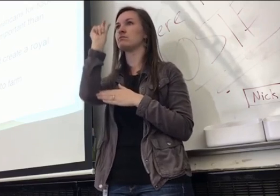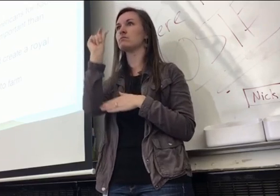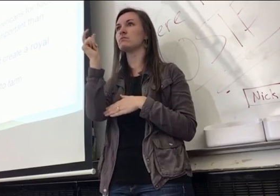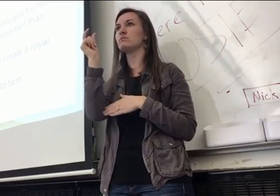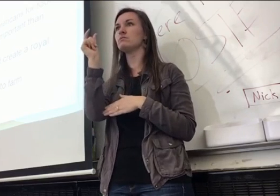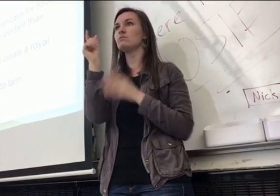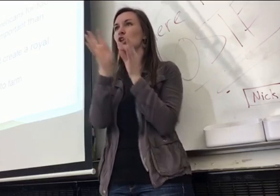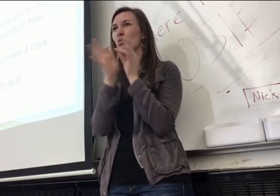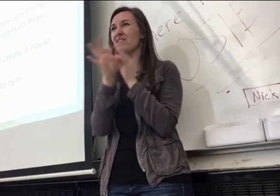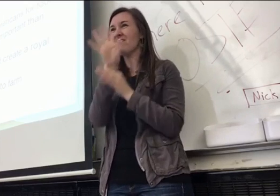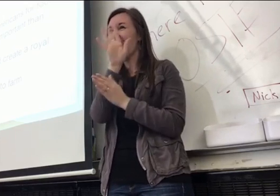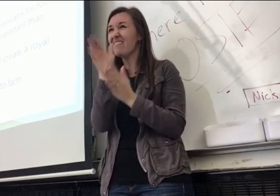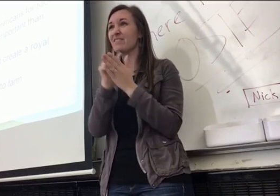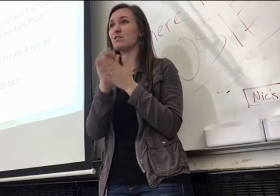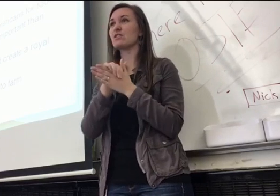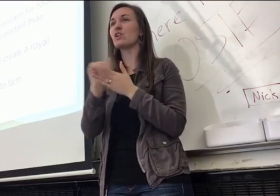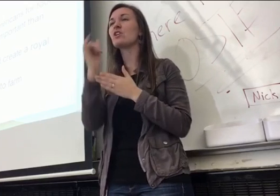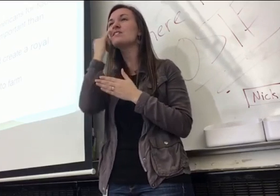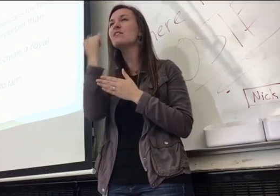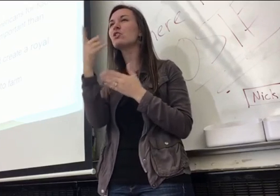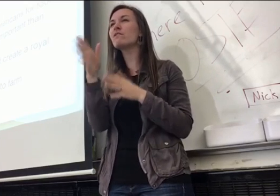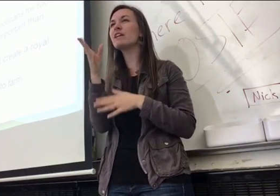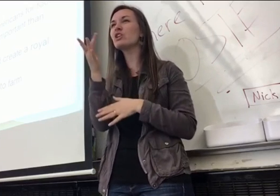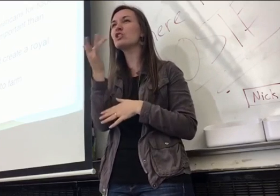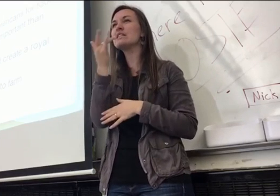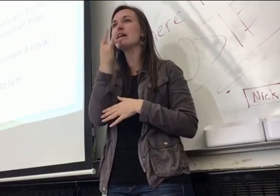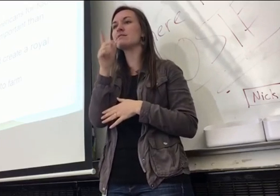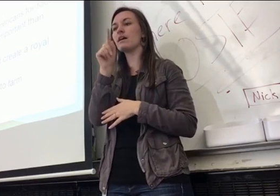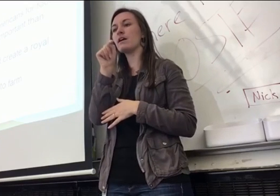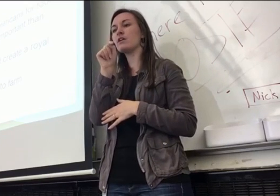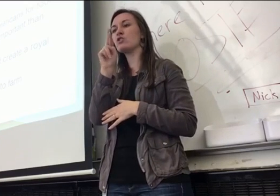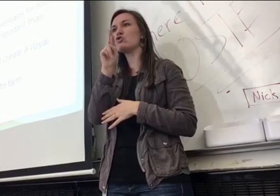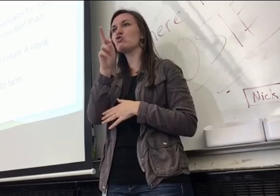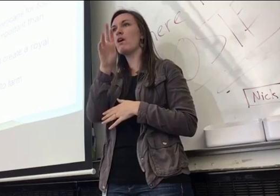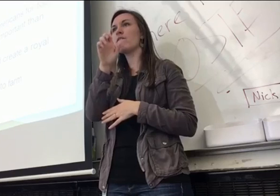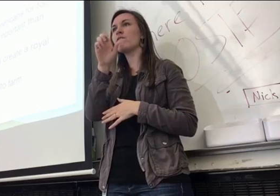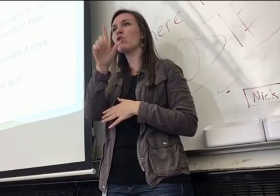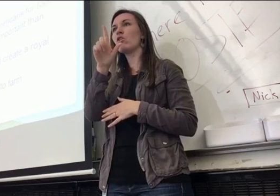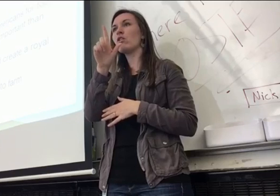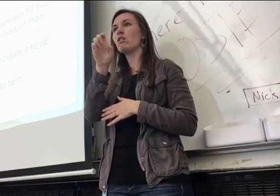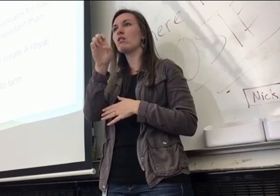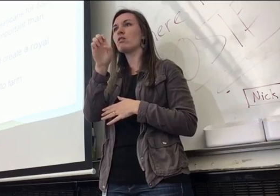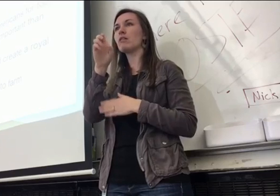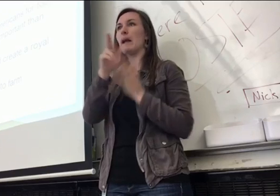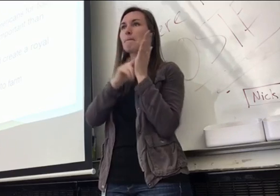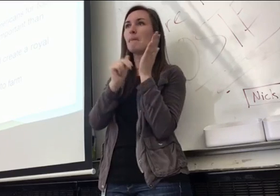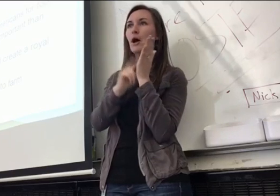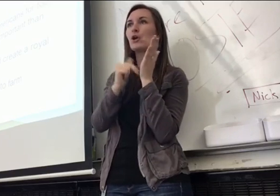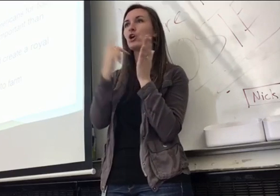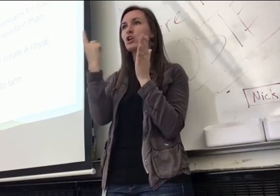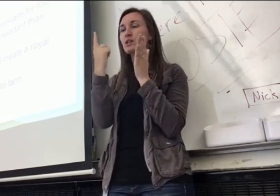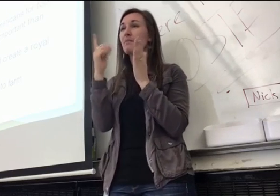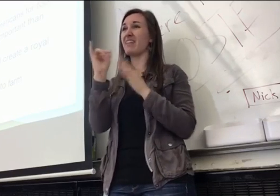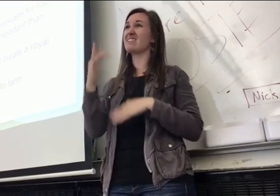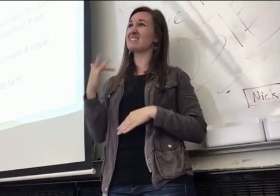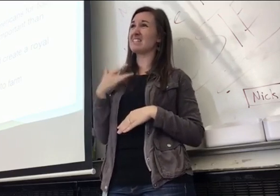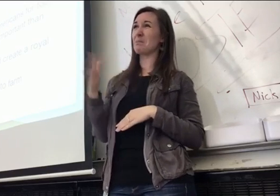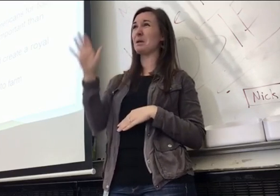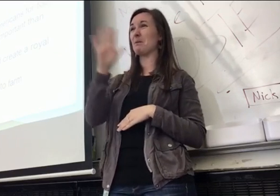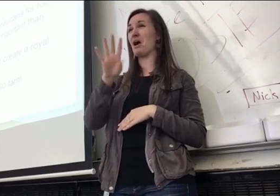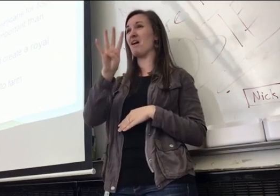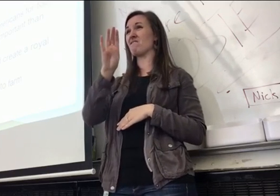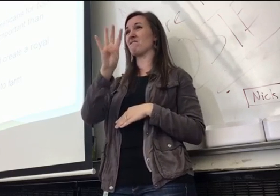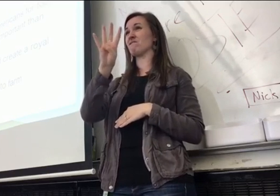ever have truffle butter or something like that, that is 1 shave, and that is typically about $40